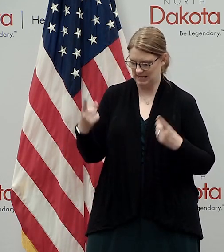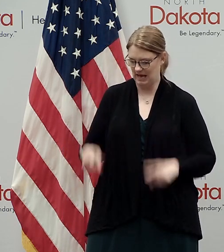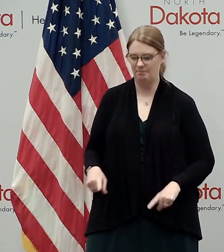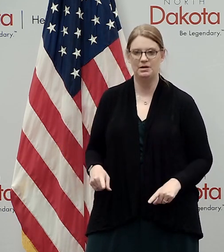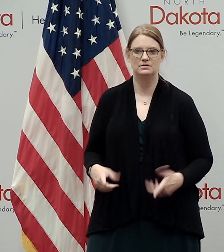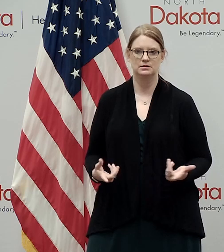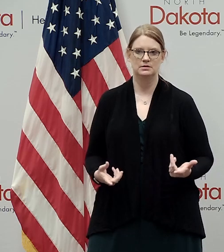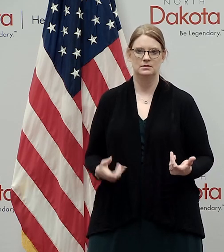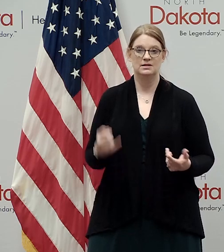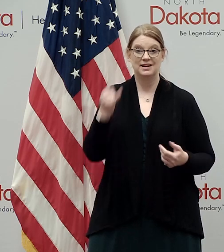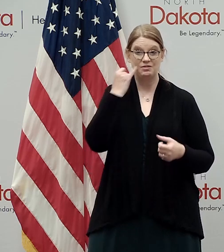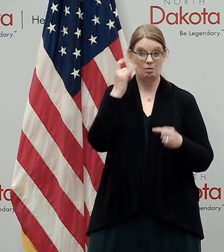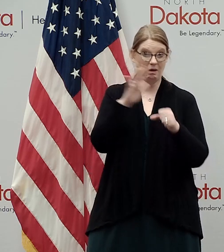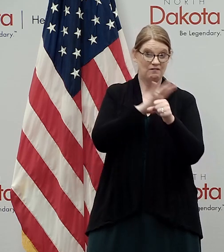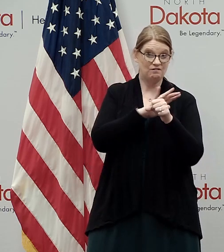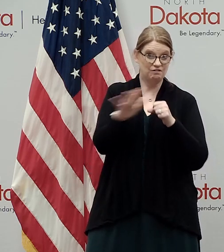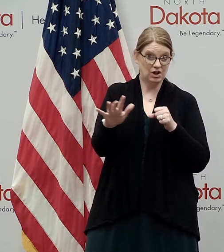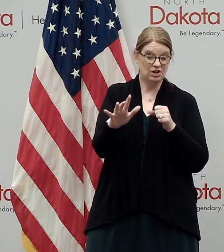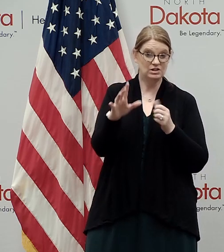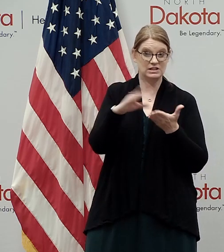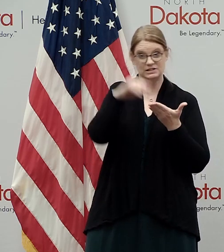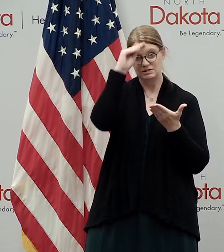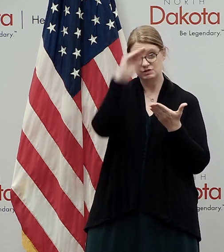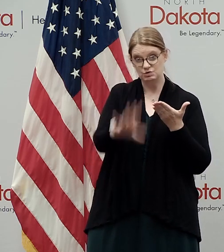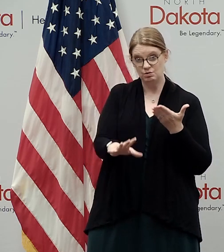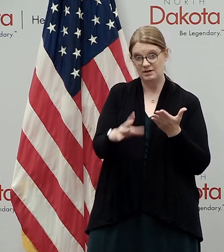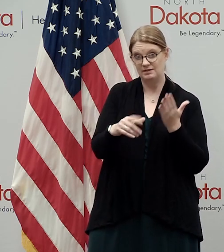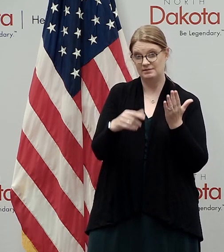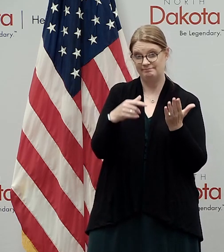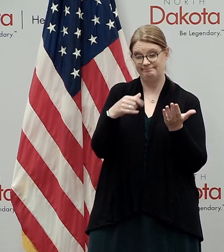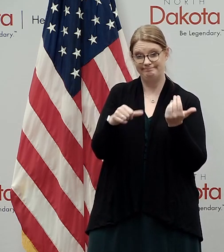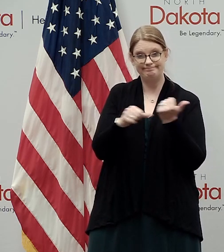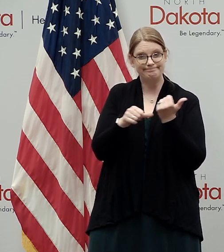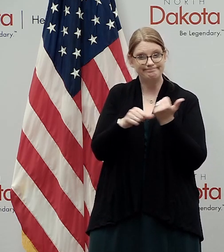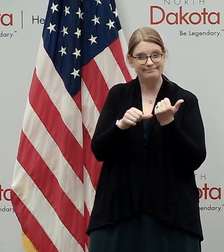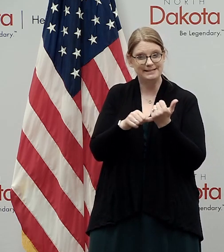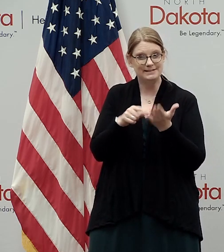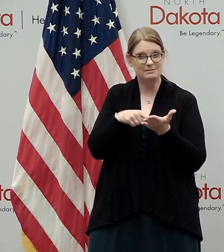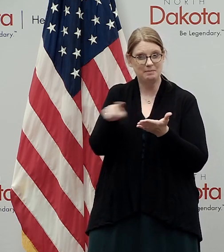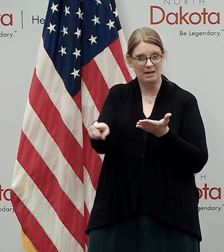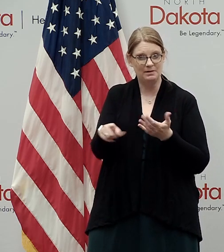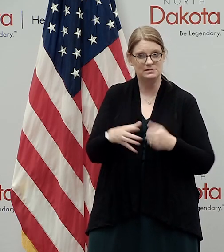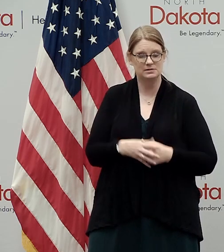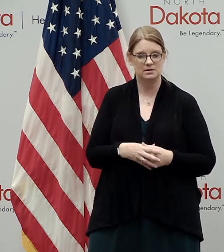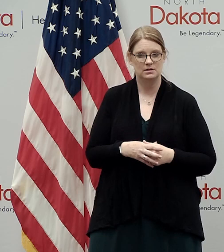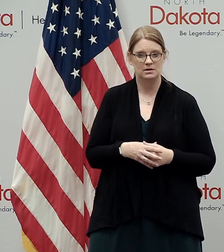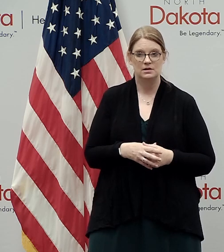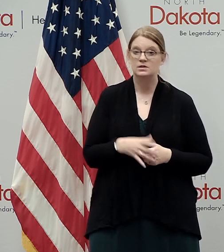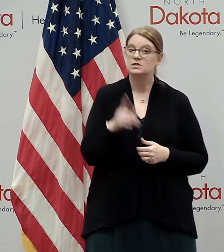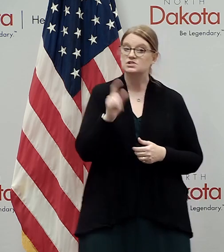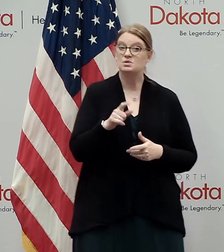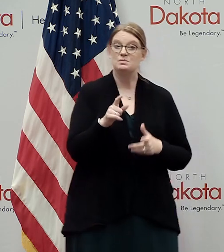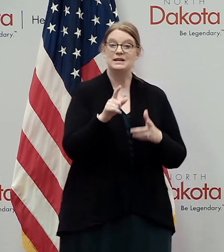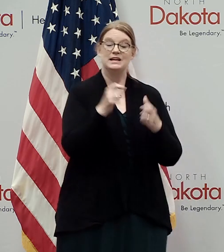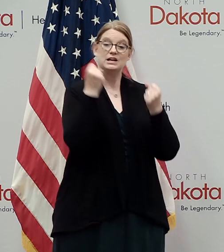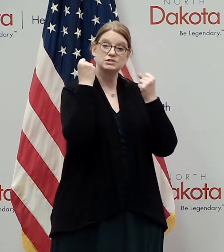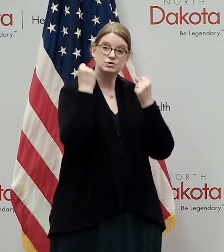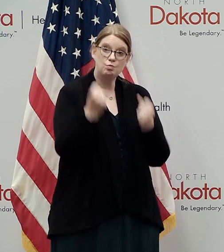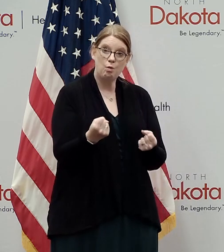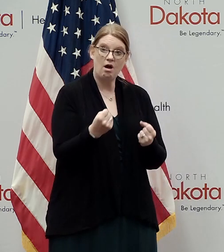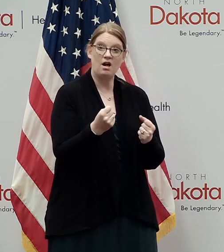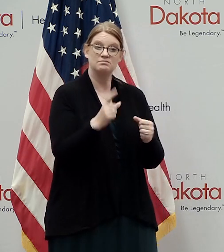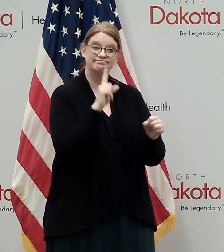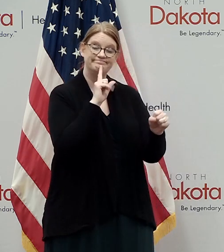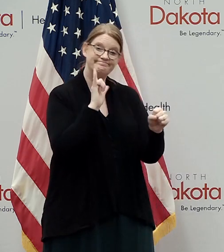qualify for full student foundation aid payments. There should be a strong and explicit commitment to